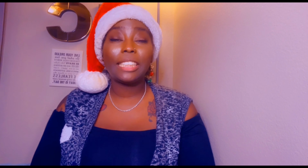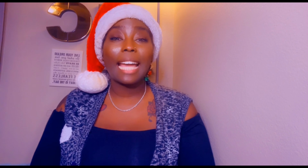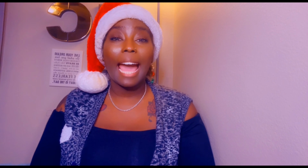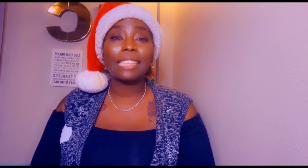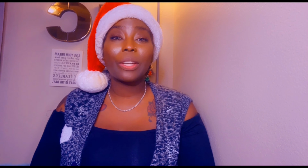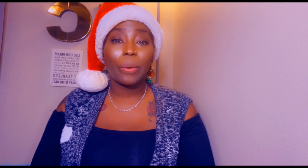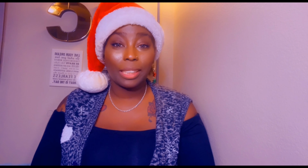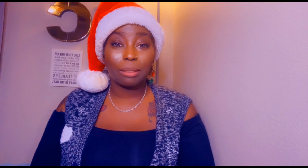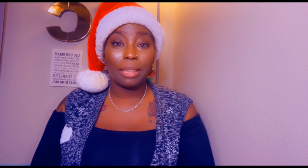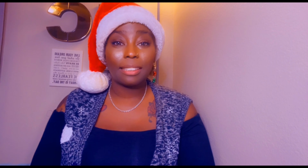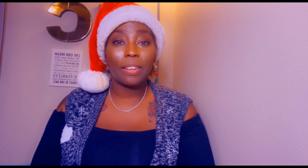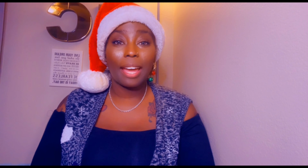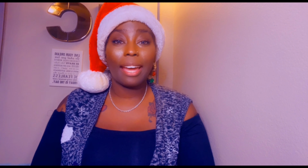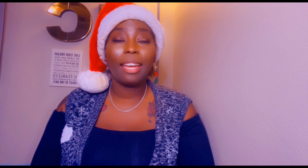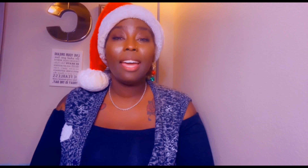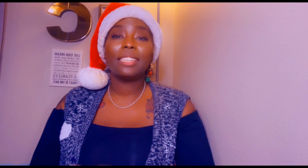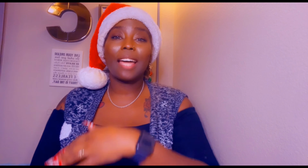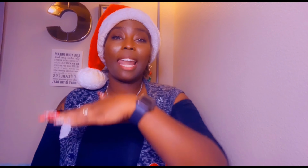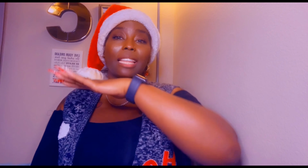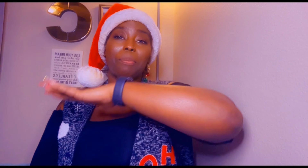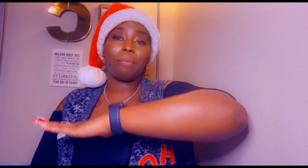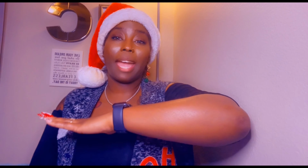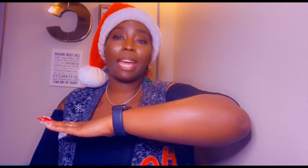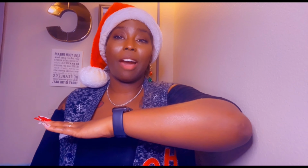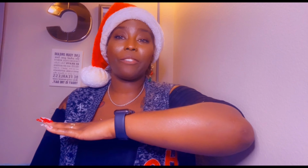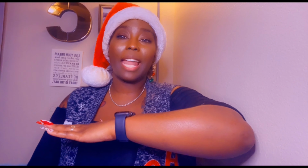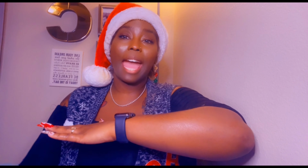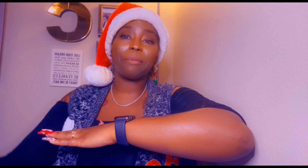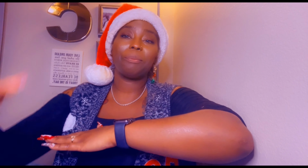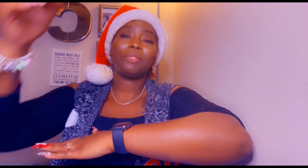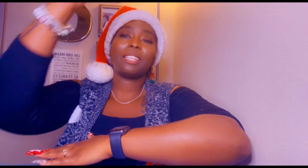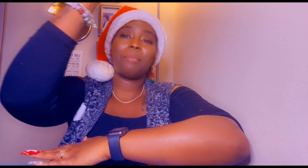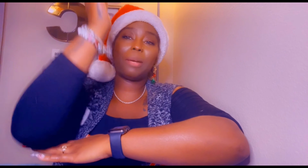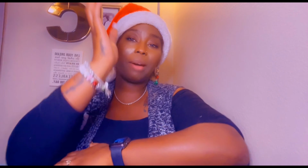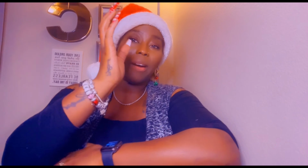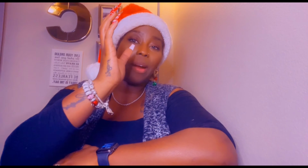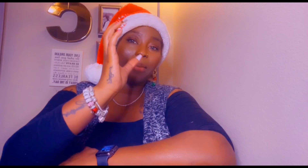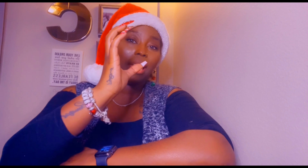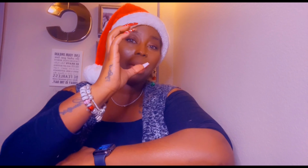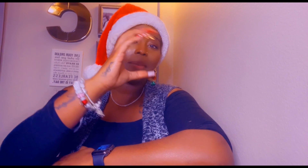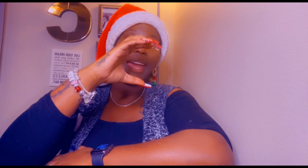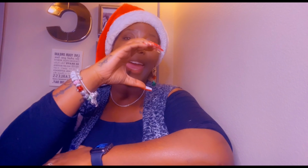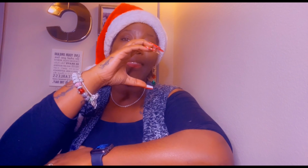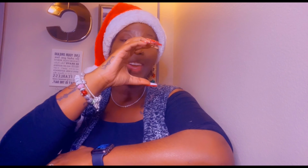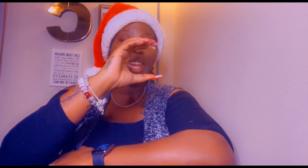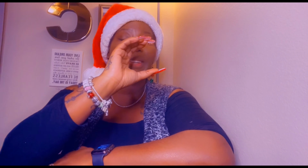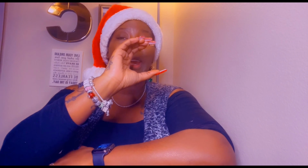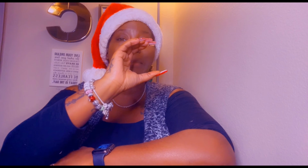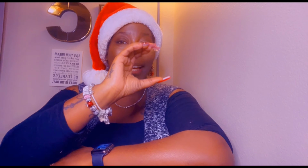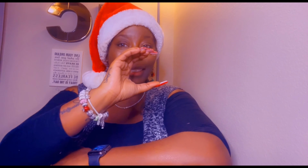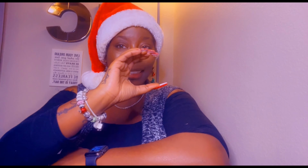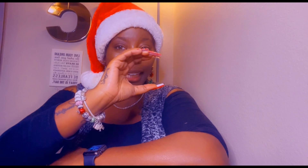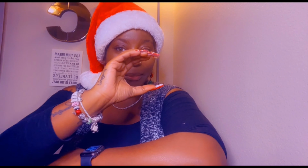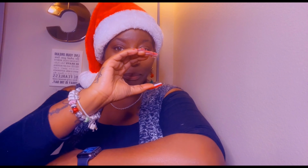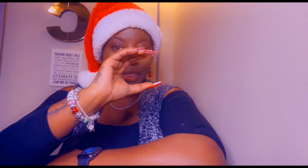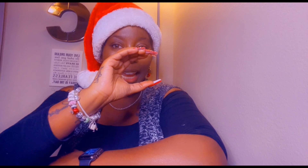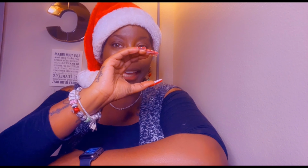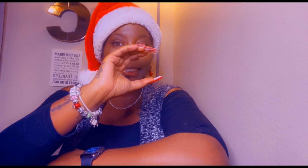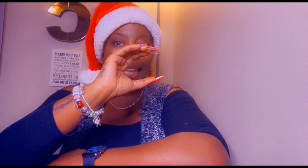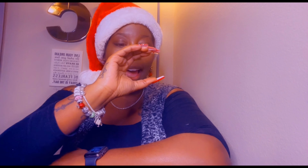guys Christmas, okay? So I like to put my hand out flat, put my arm up, and then you're going to make a C, like in sign